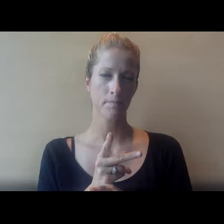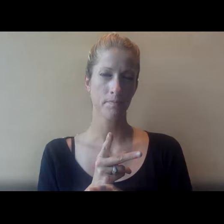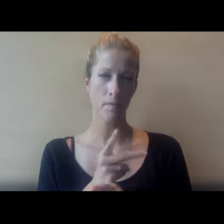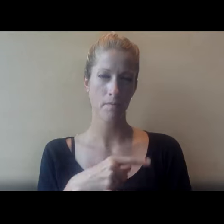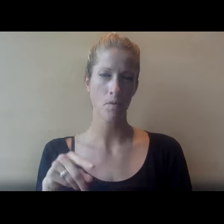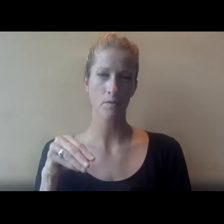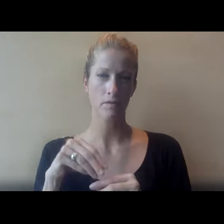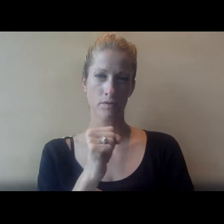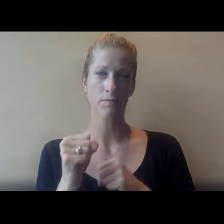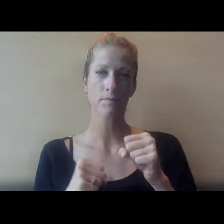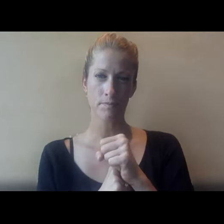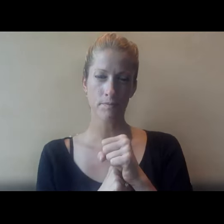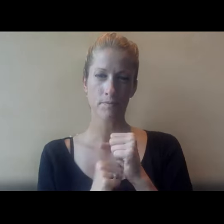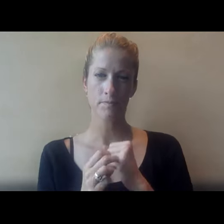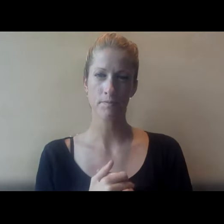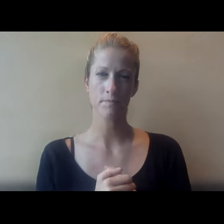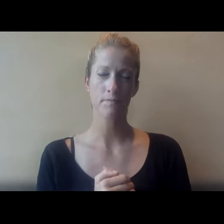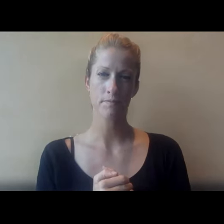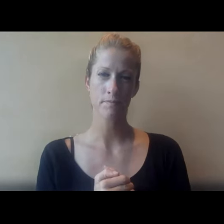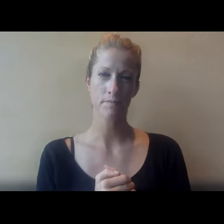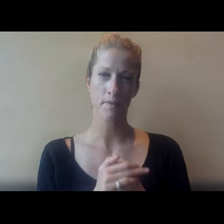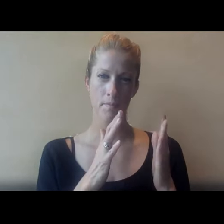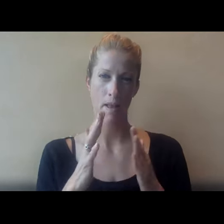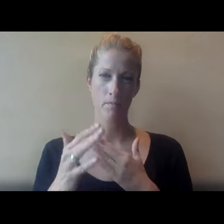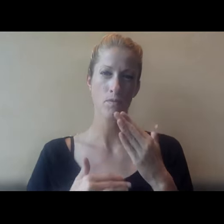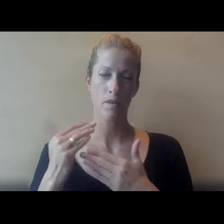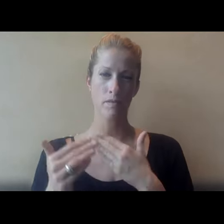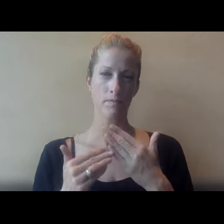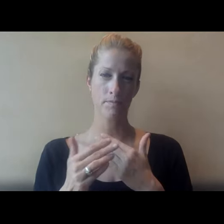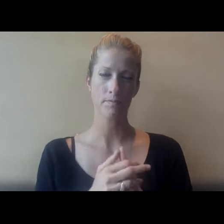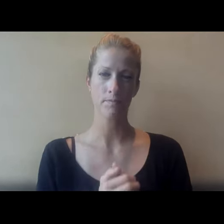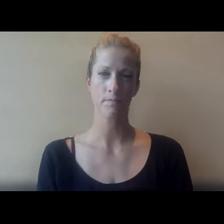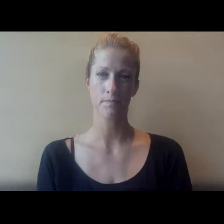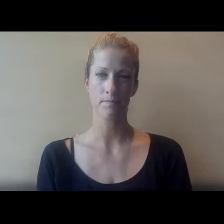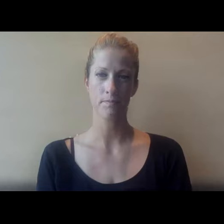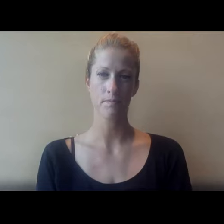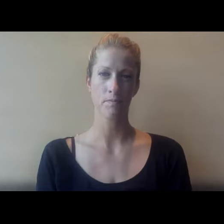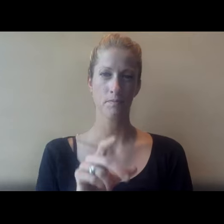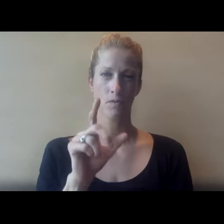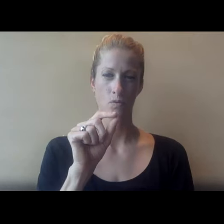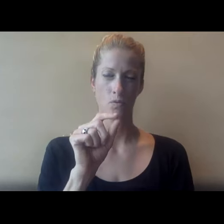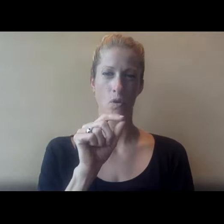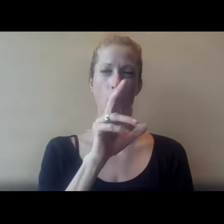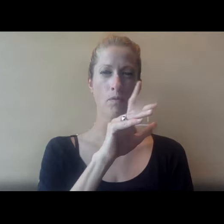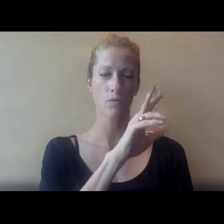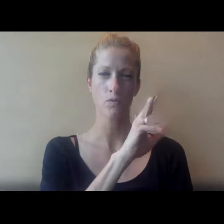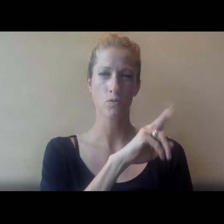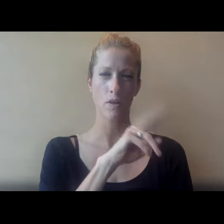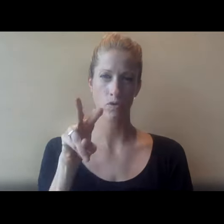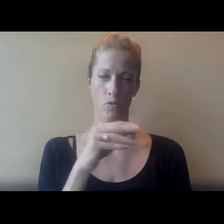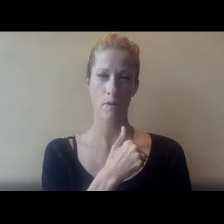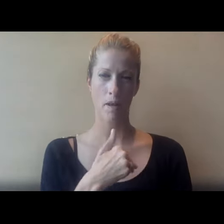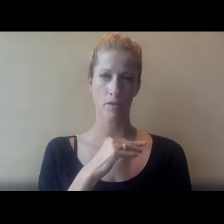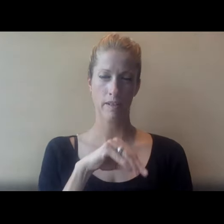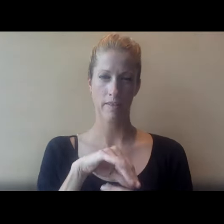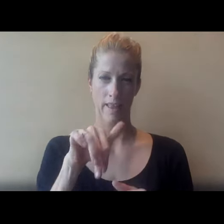like, or the planning process. So we have this 22 members statewide digital equity planning group